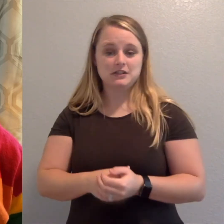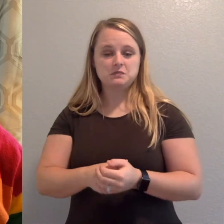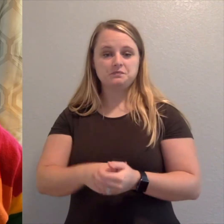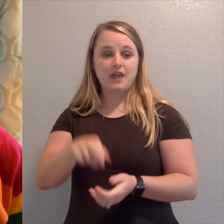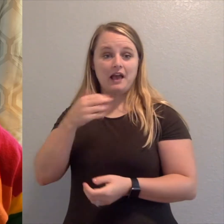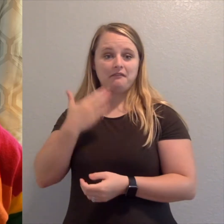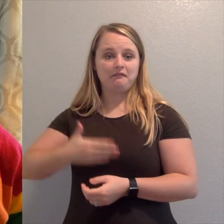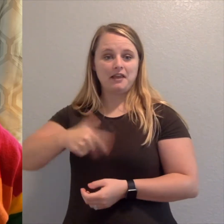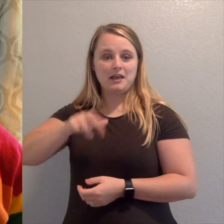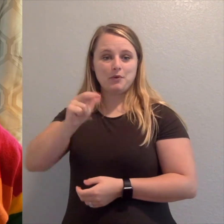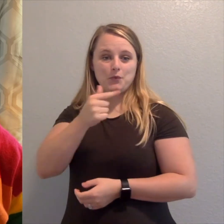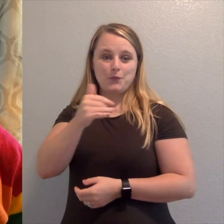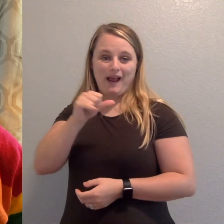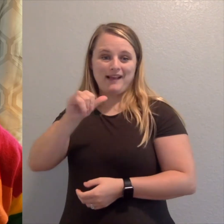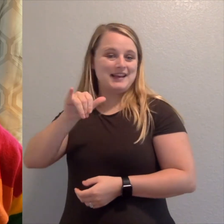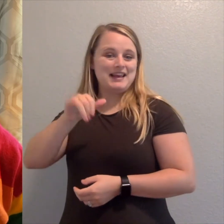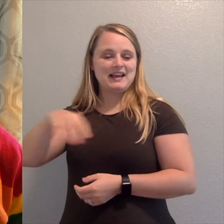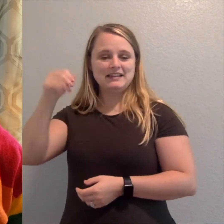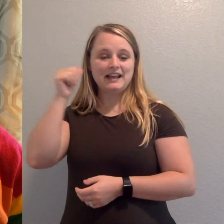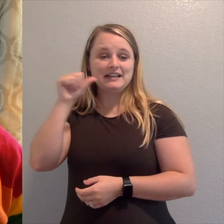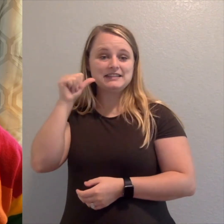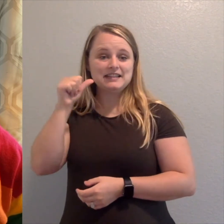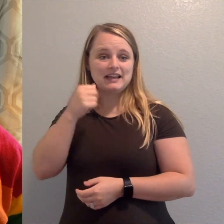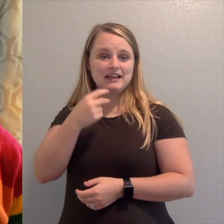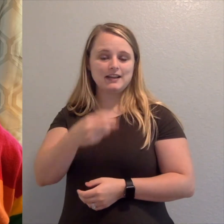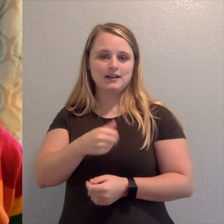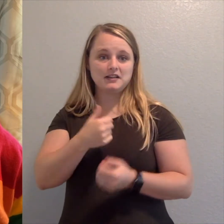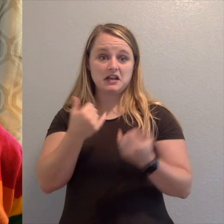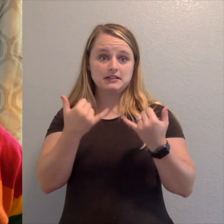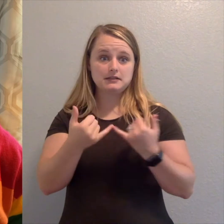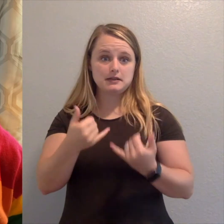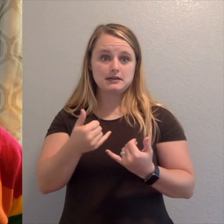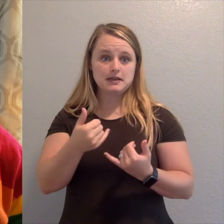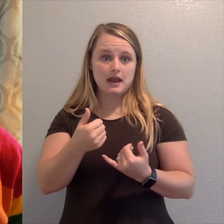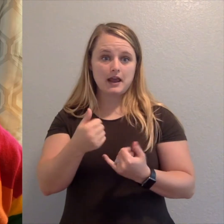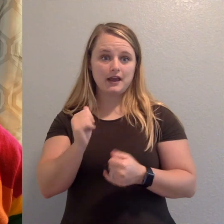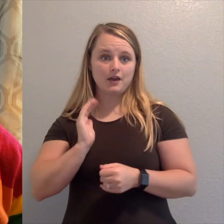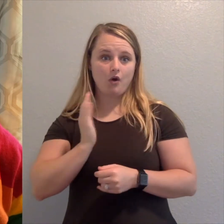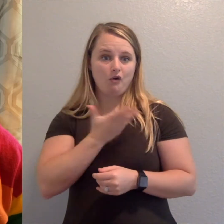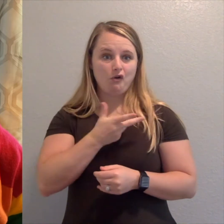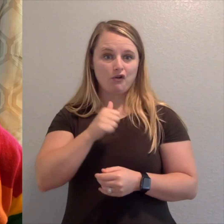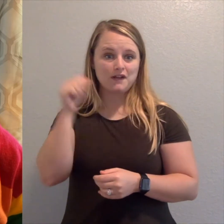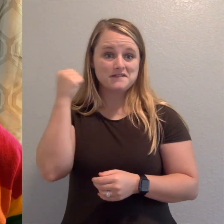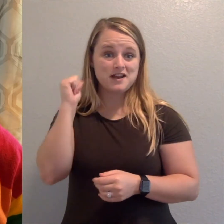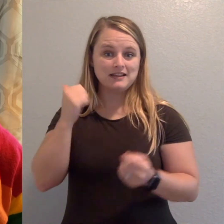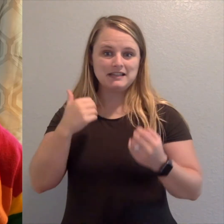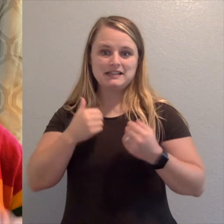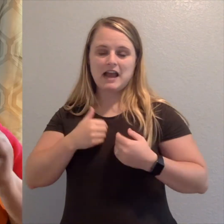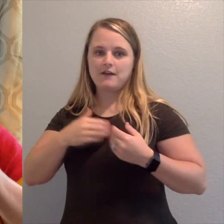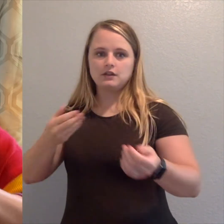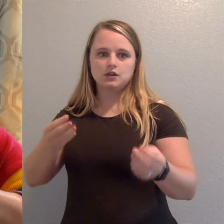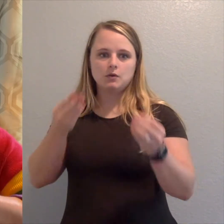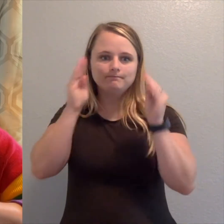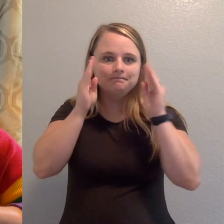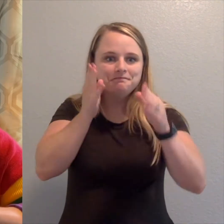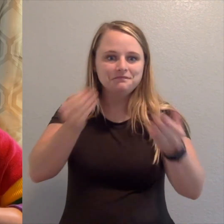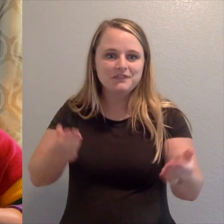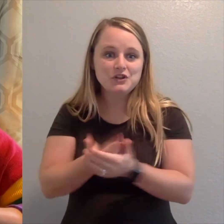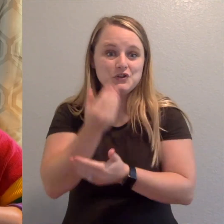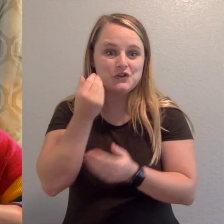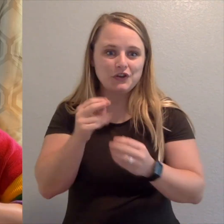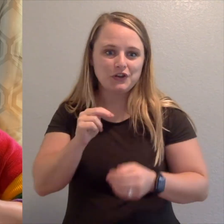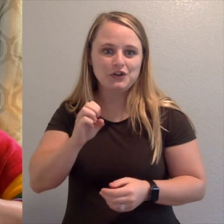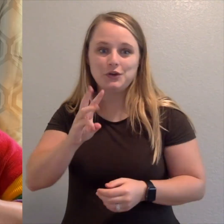Raggedy Auntie, and today Auntie Pearl, Auntie Potato, and I are bringing you some breaking